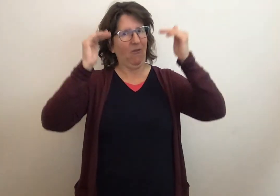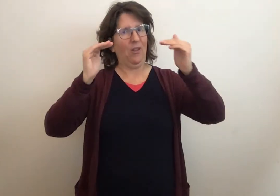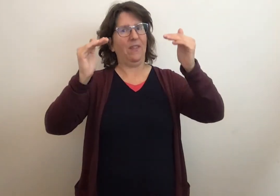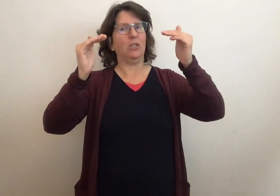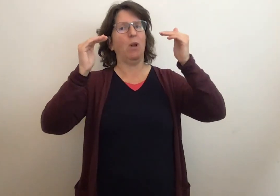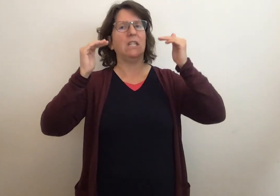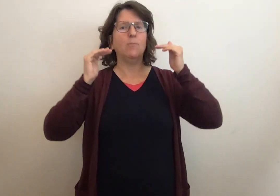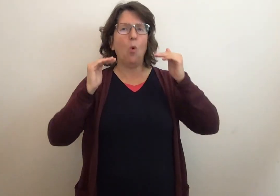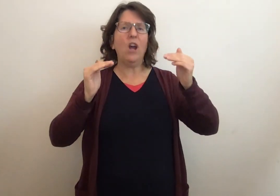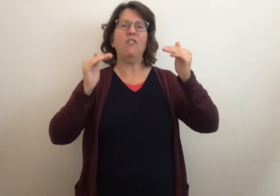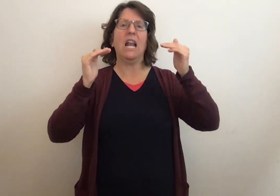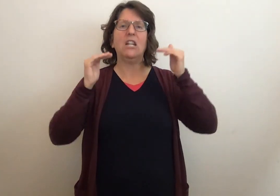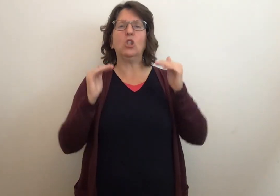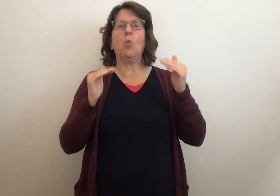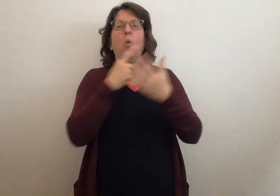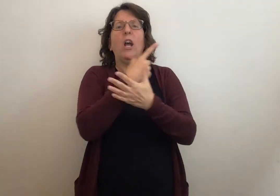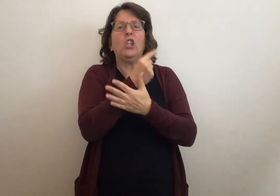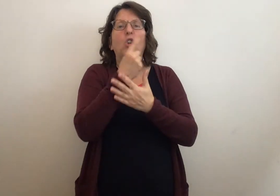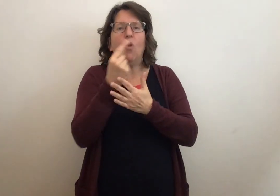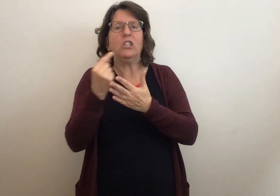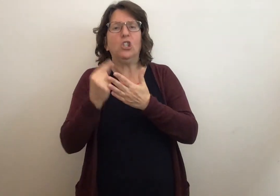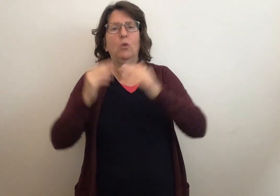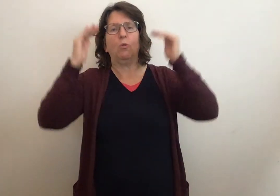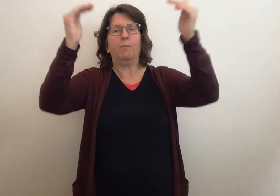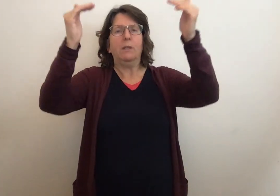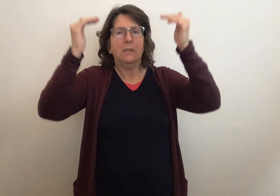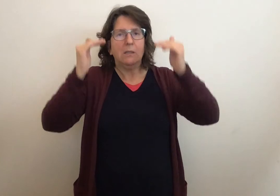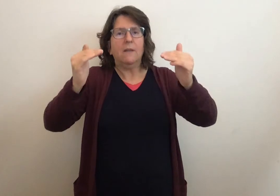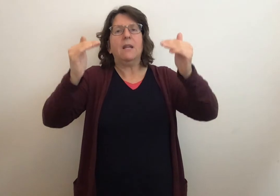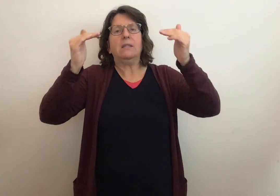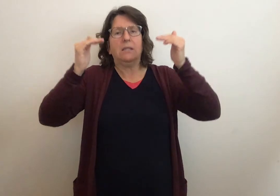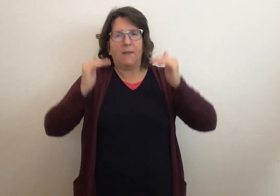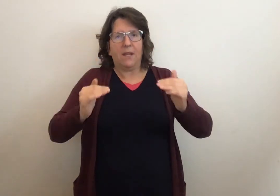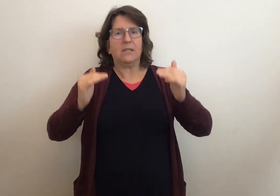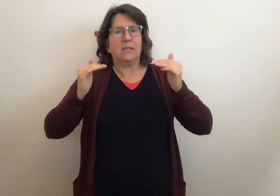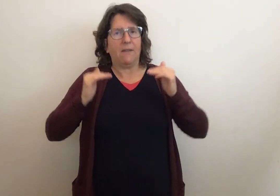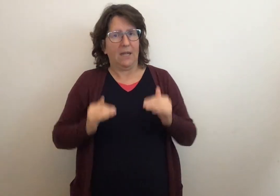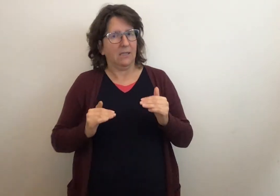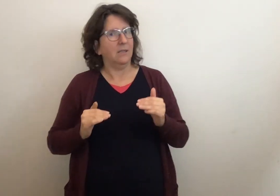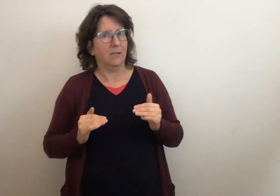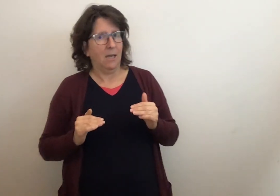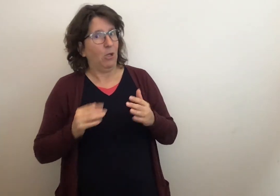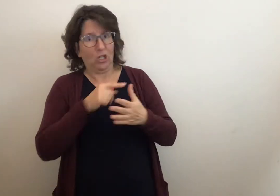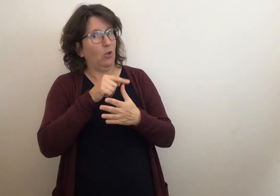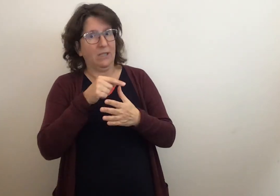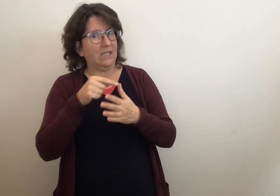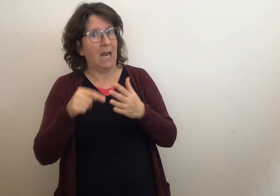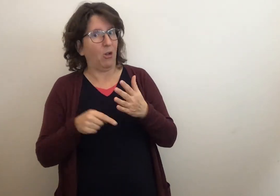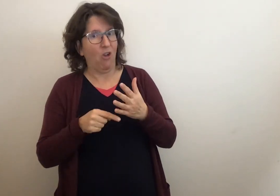different. This way it's more related to what you're going to do. This, and this. And you can do the same across